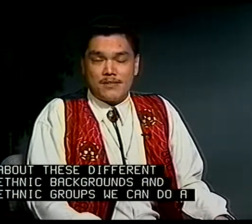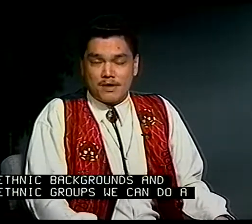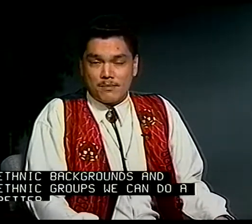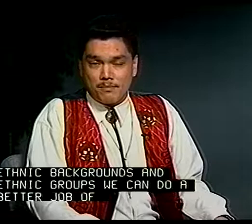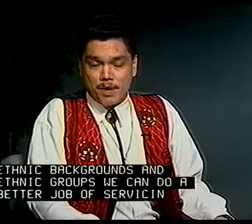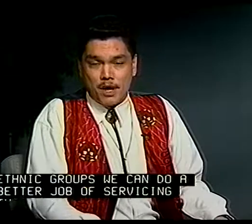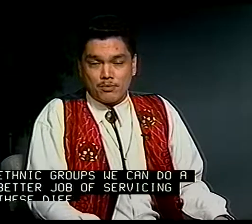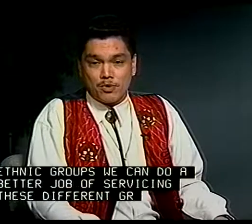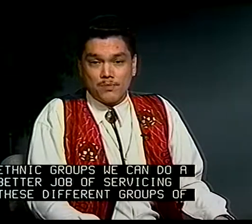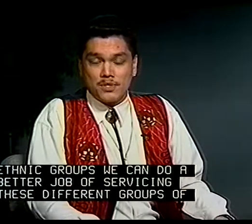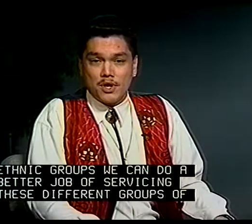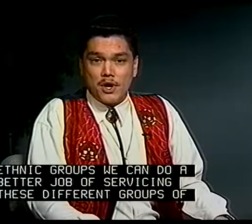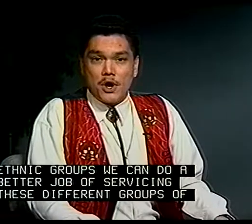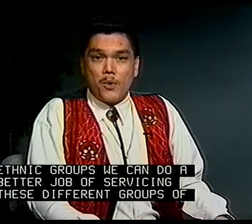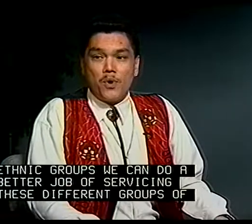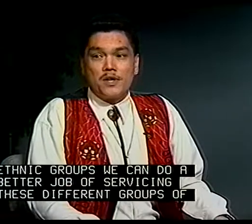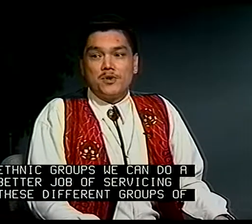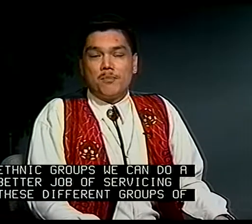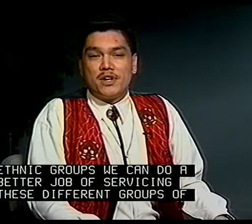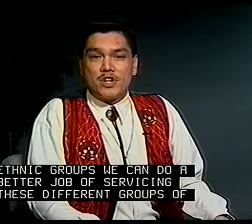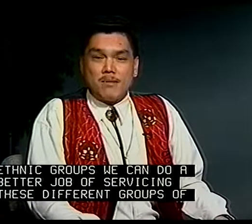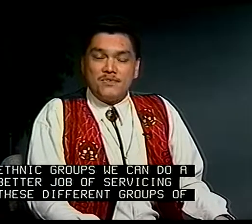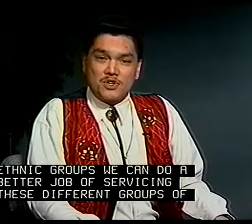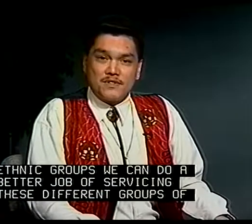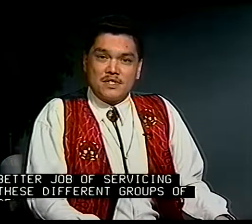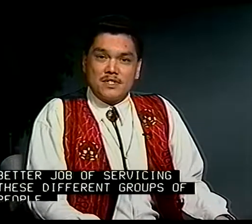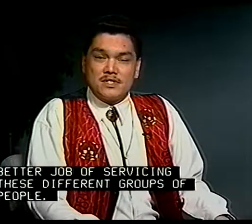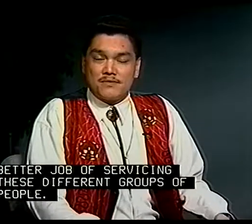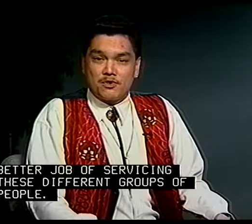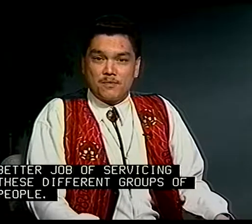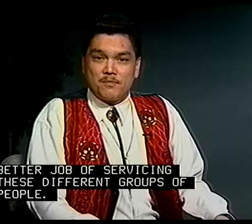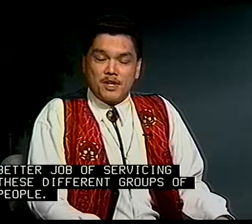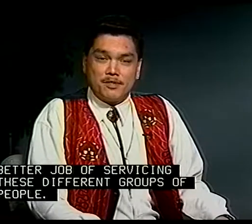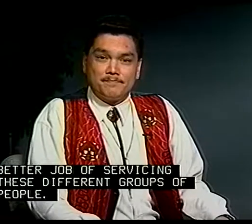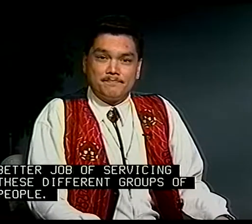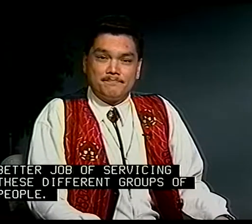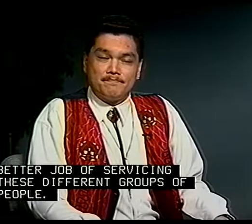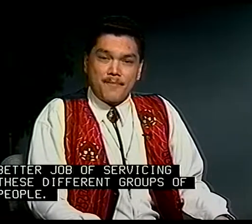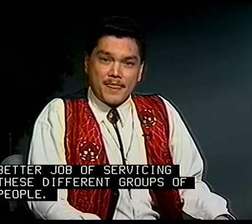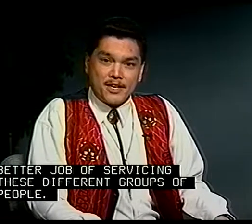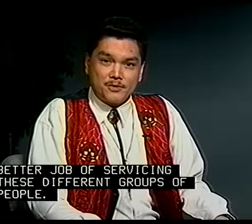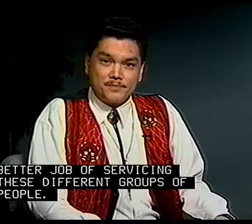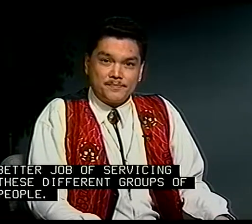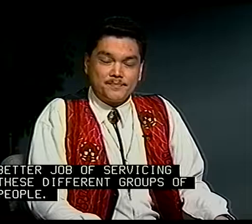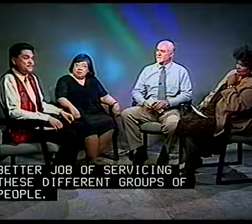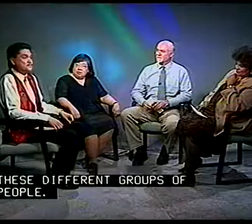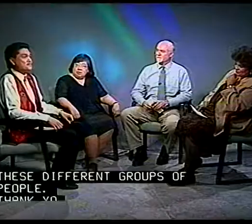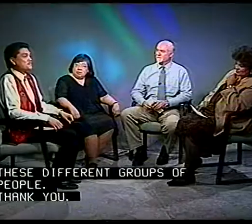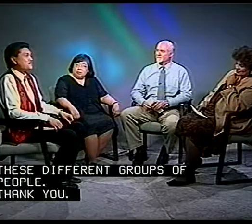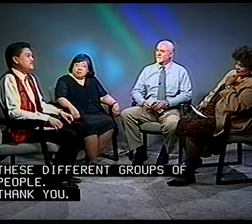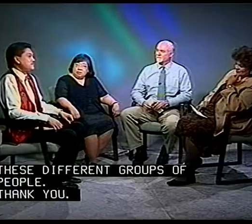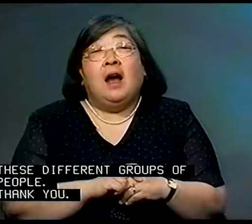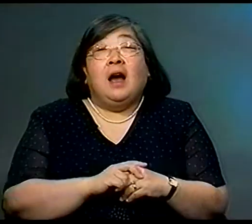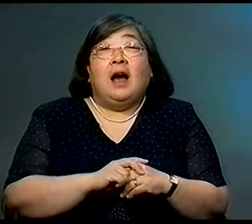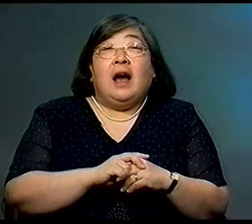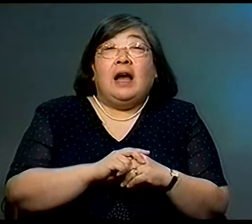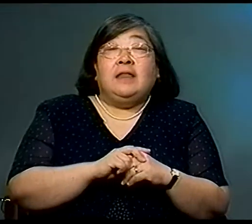ethnic groups, we can do a better job of servicing these different groups of people. Thank you. I think